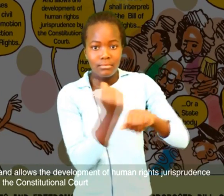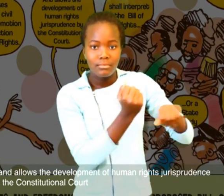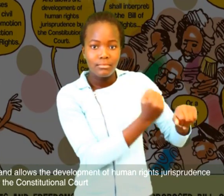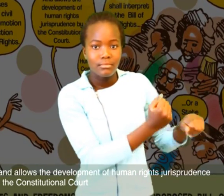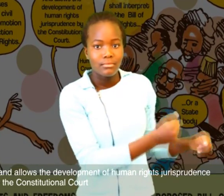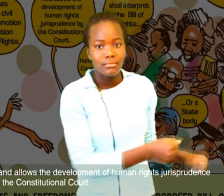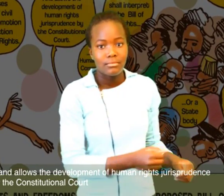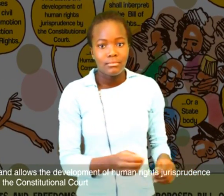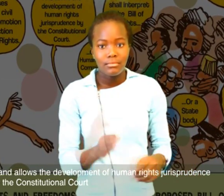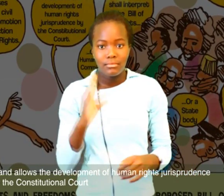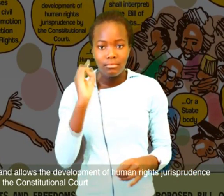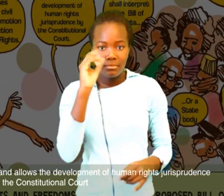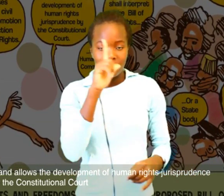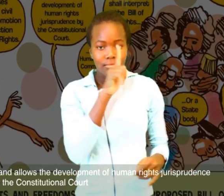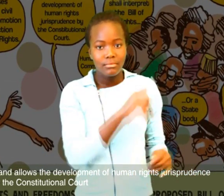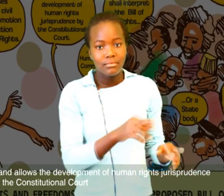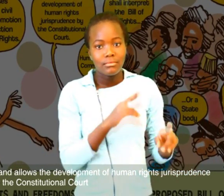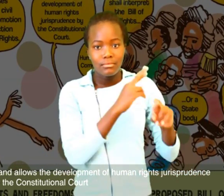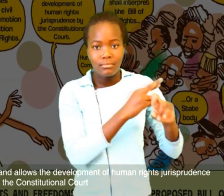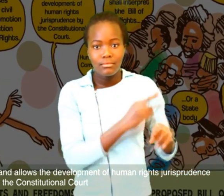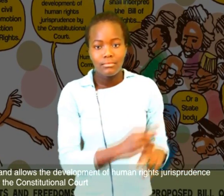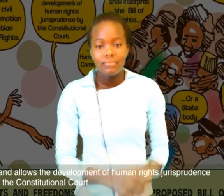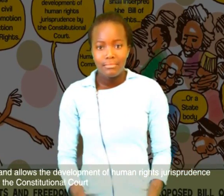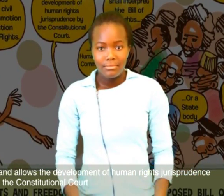to jurisprudence by the Constitutional Court.